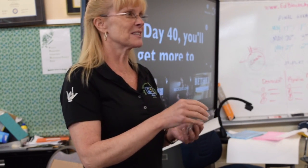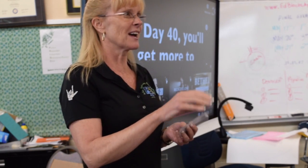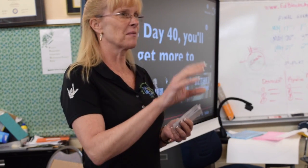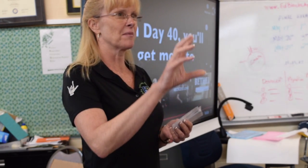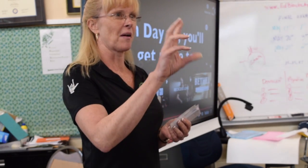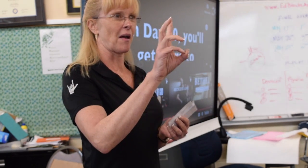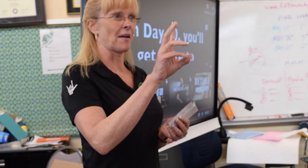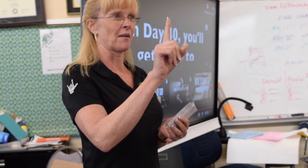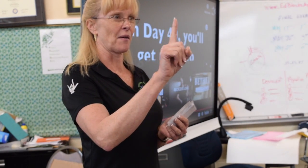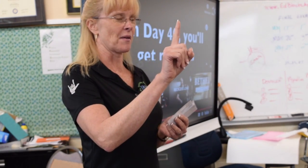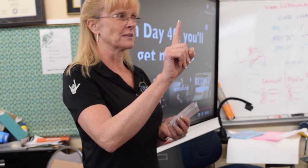time.